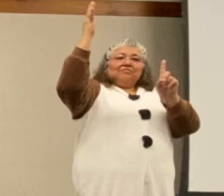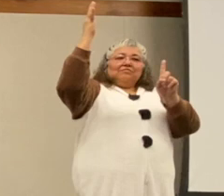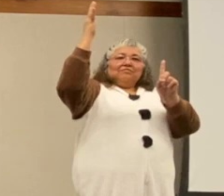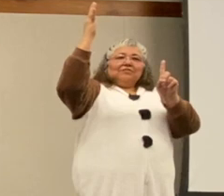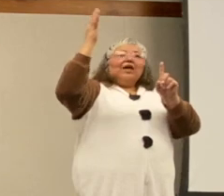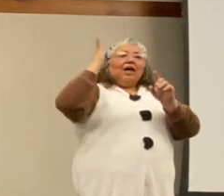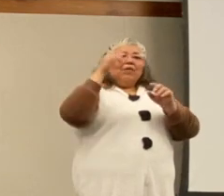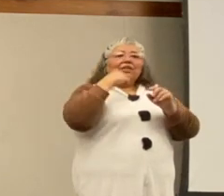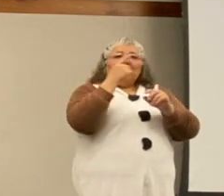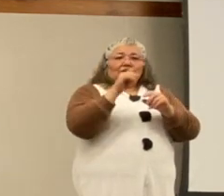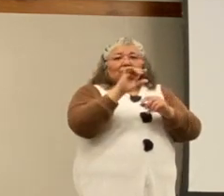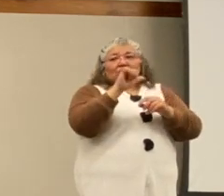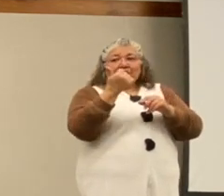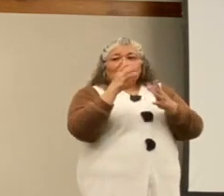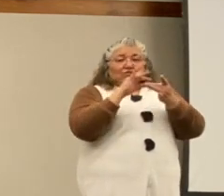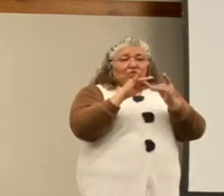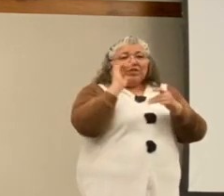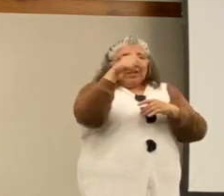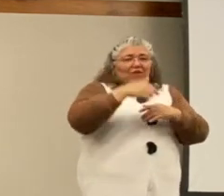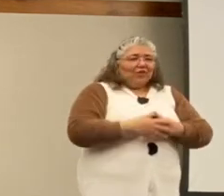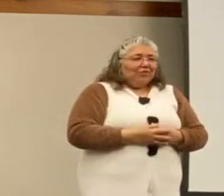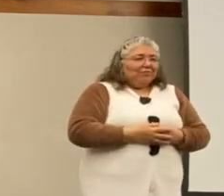I will tell you the rest of the story.